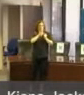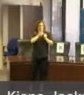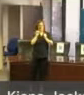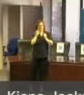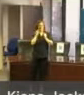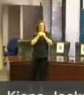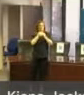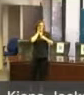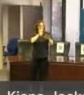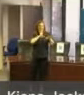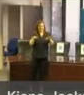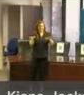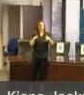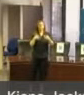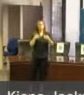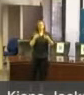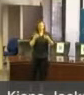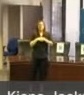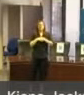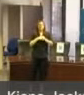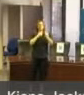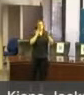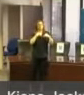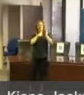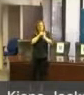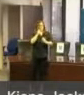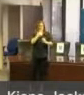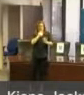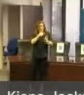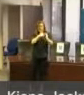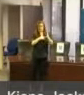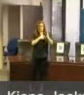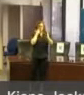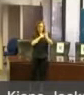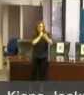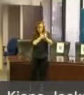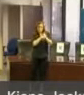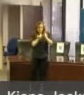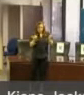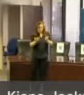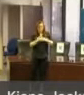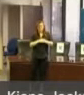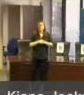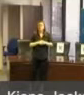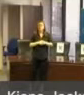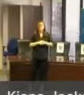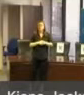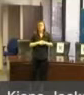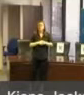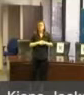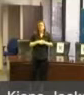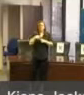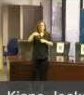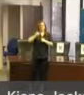Additionally, on page 3 of the rules, there is a change to the pandemic plan,